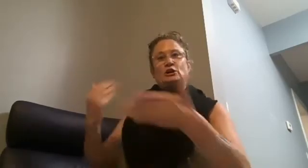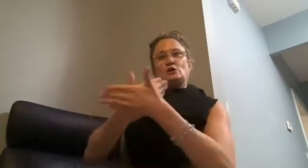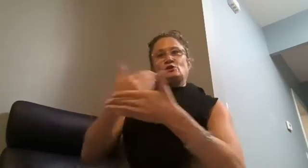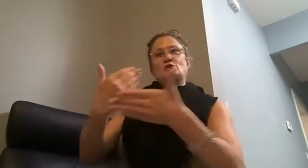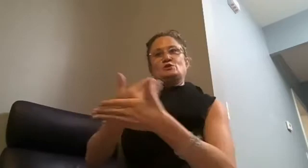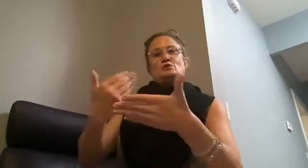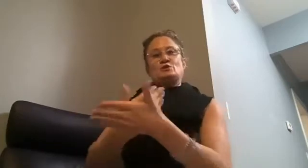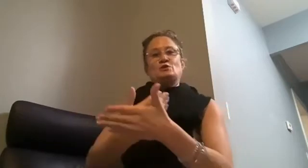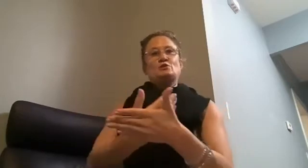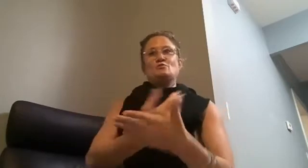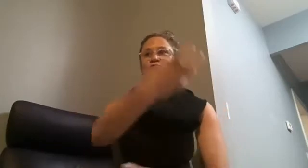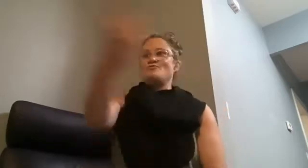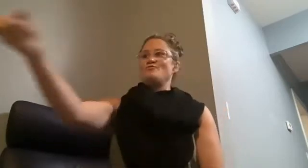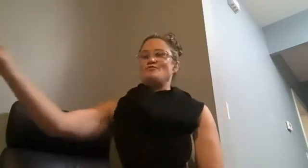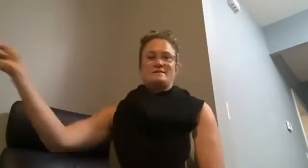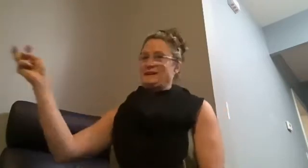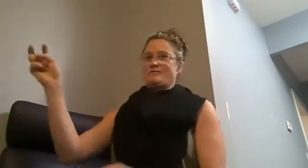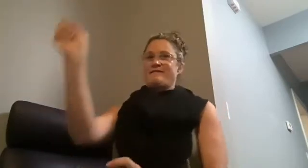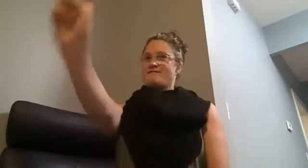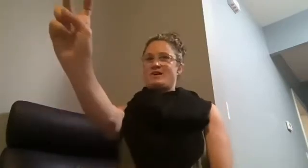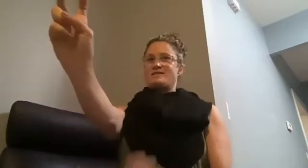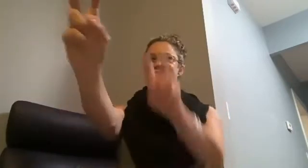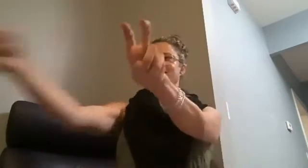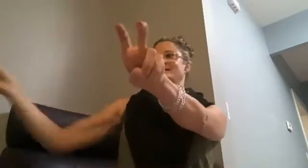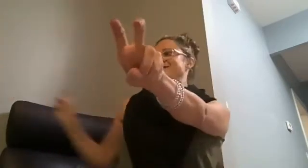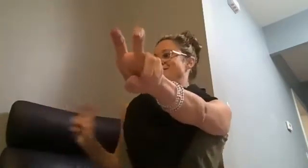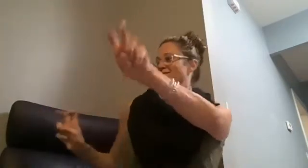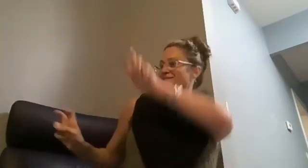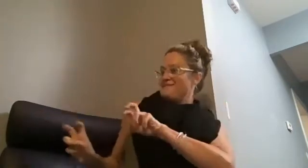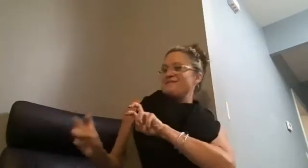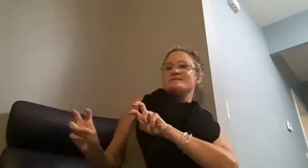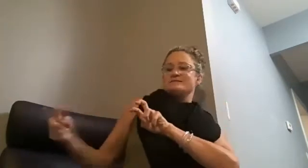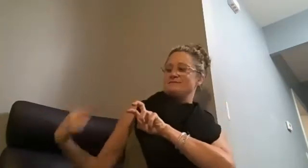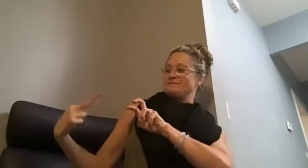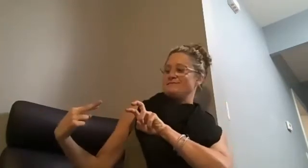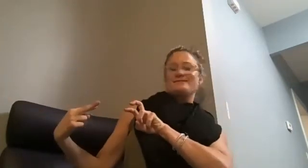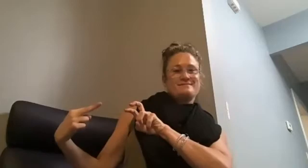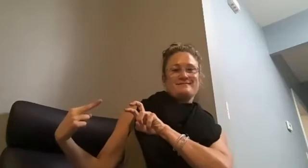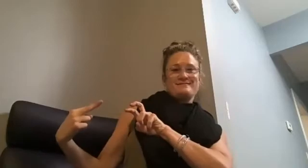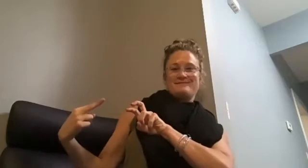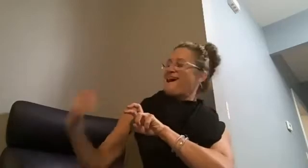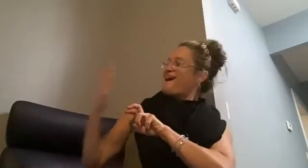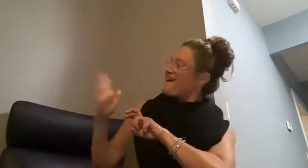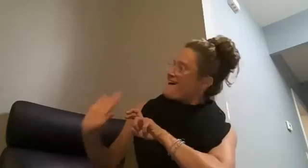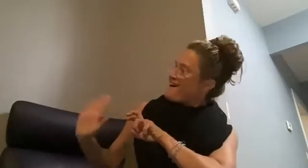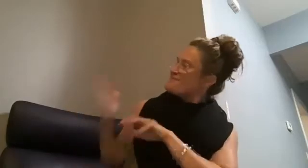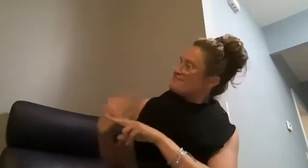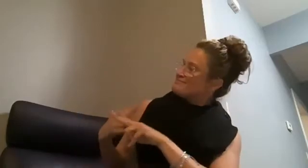meeting, who typically wouldn't sit at the front of the room, he would be there to turn around and greet them and say, "My name's Stan. I'm an